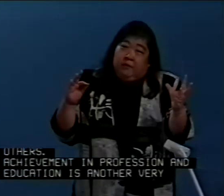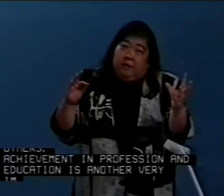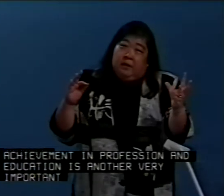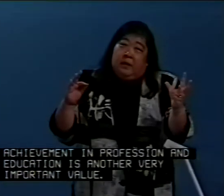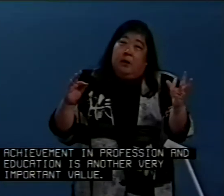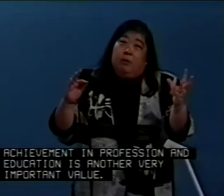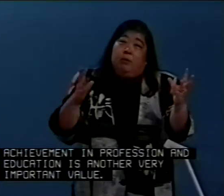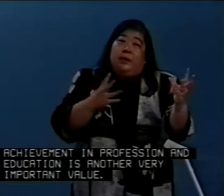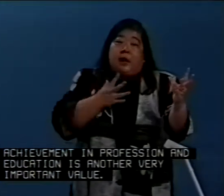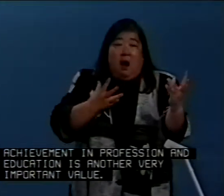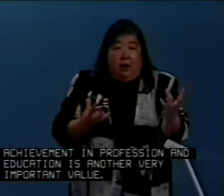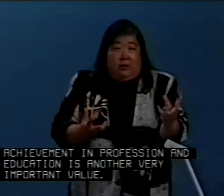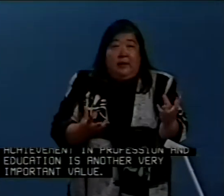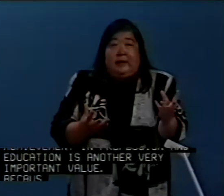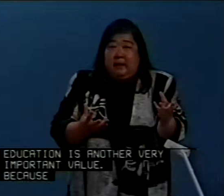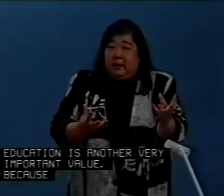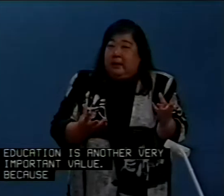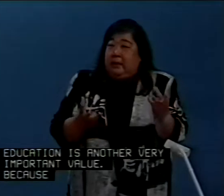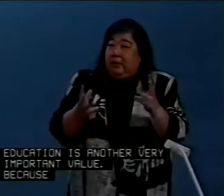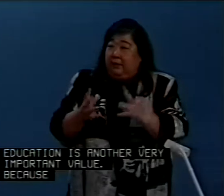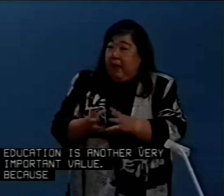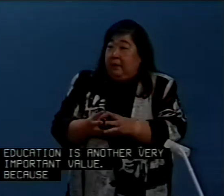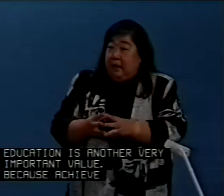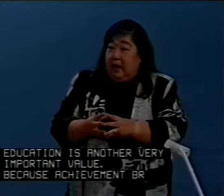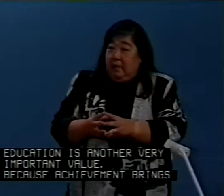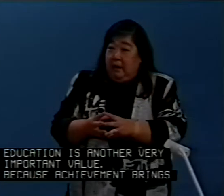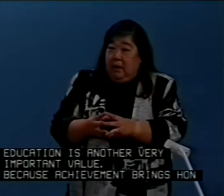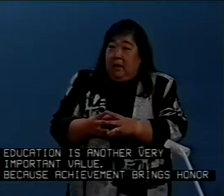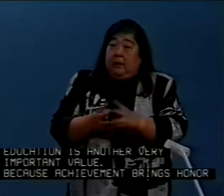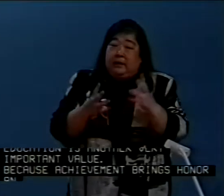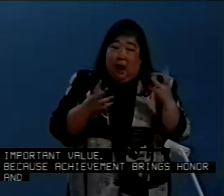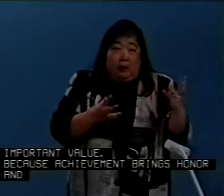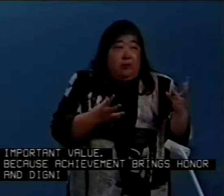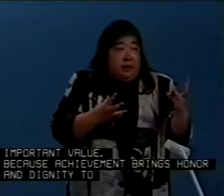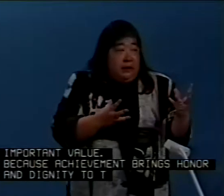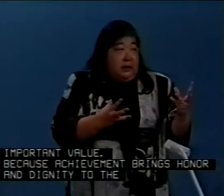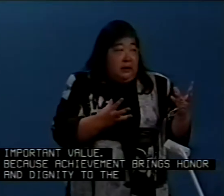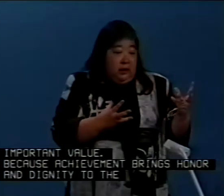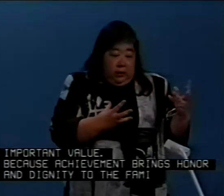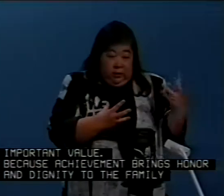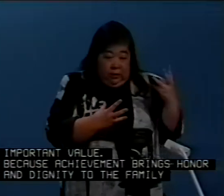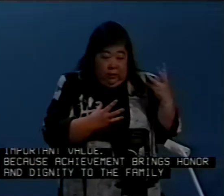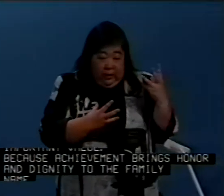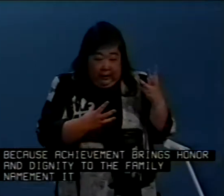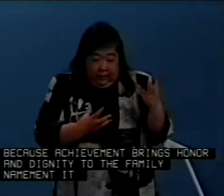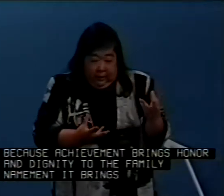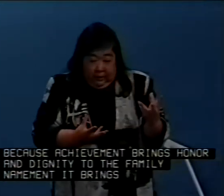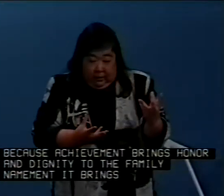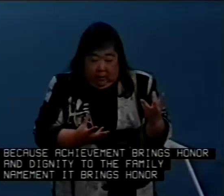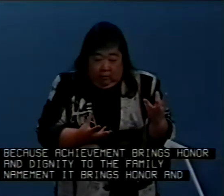achievement brings honor and dignity to the family name. It brings honor and dignity to your ethnic